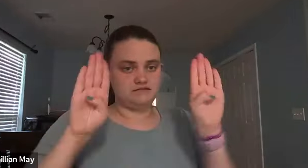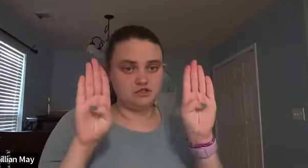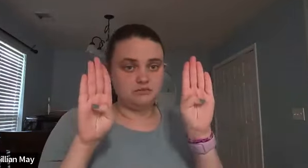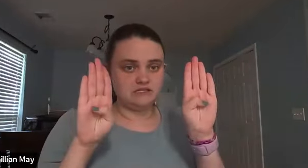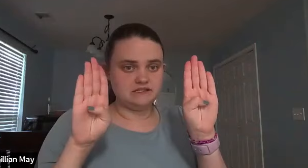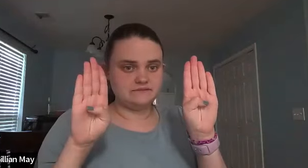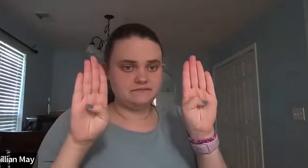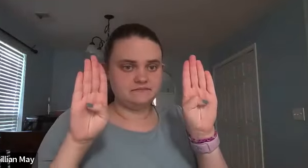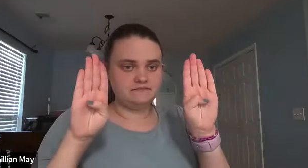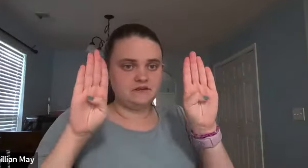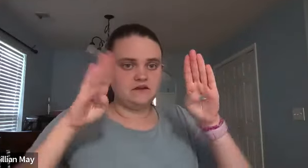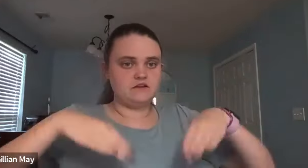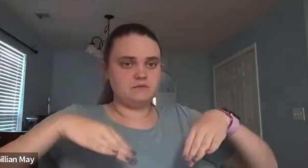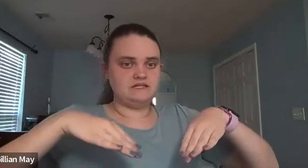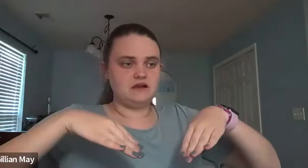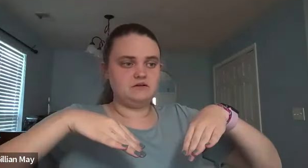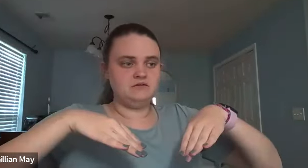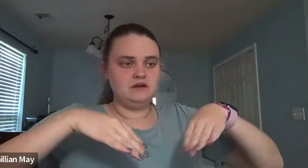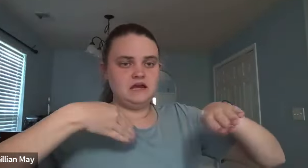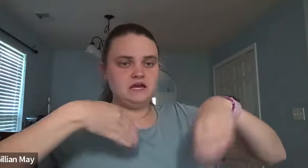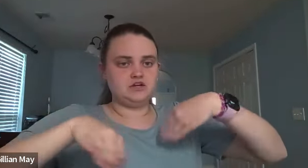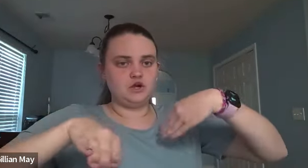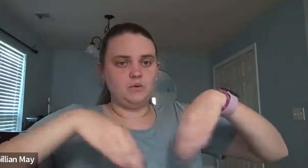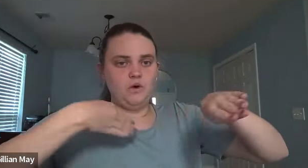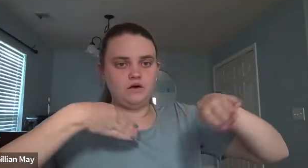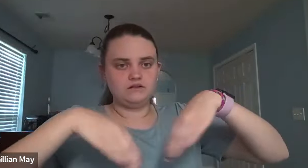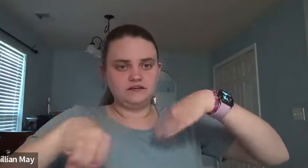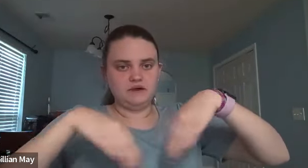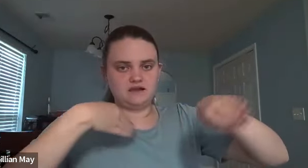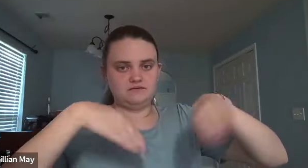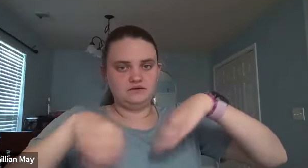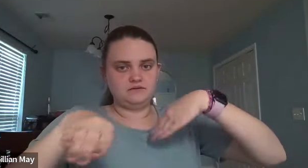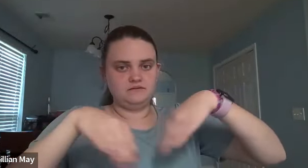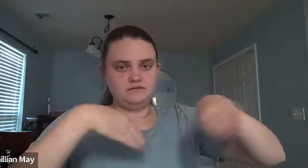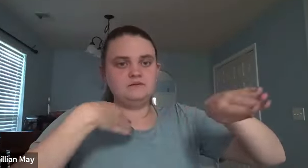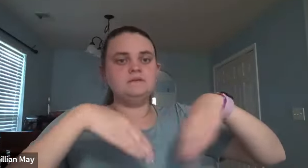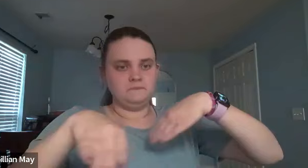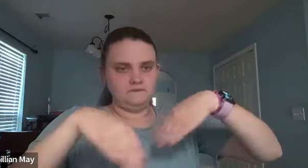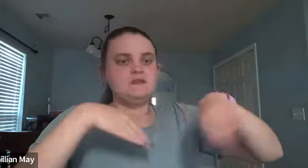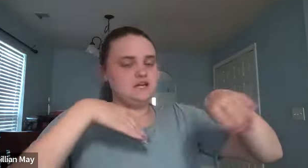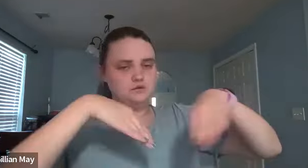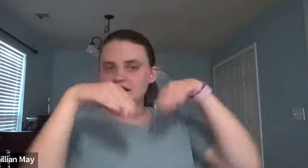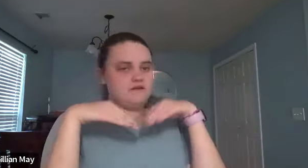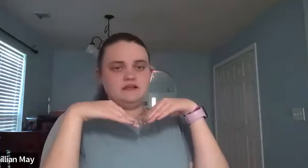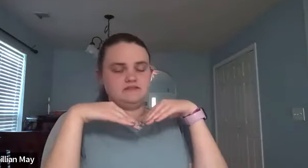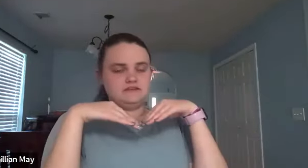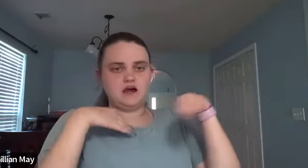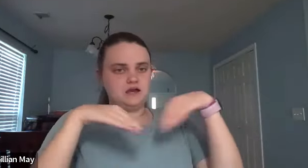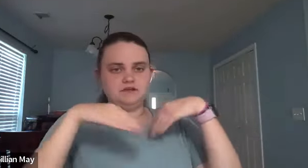2 B's. They're going to be down, and you're going to go walk like back and forth. And you want to have it like this high up here.